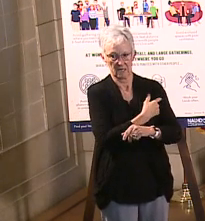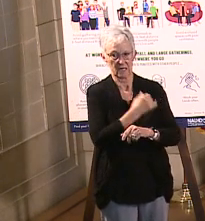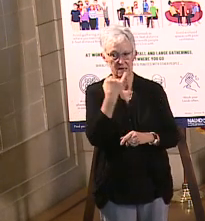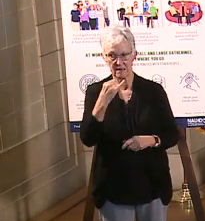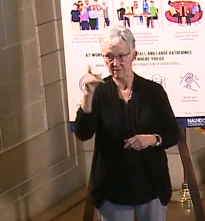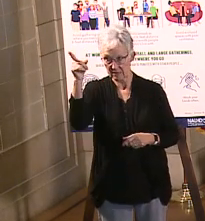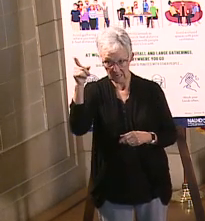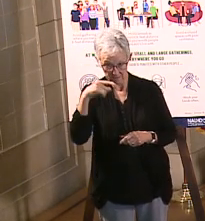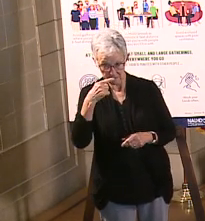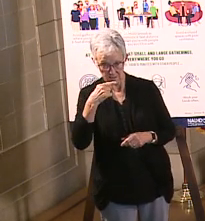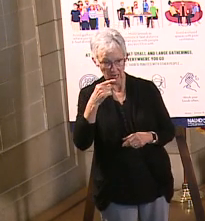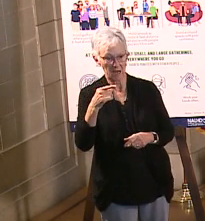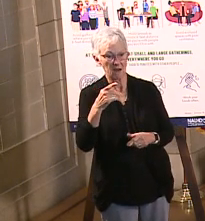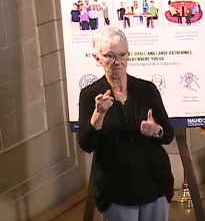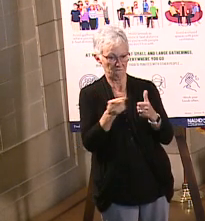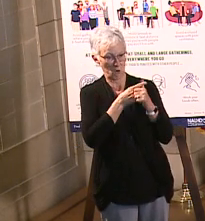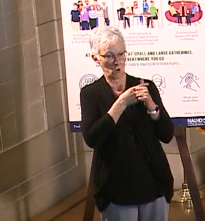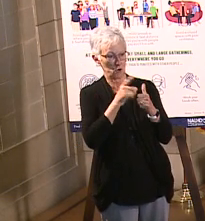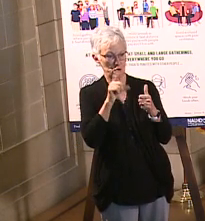that's where we'll stay.